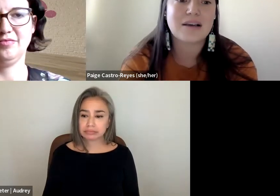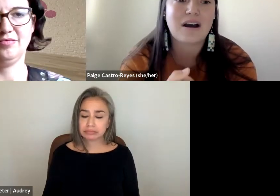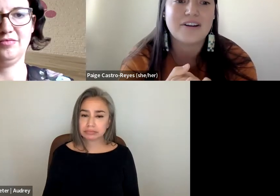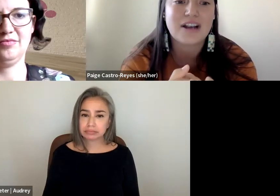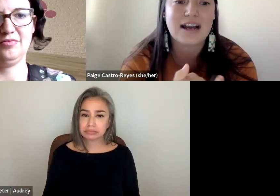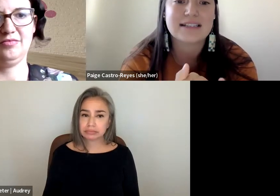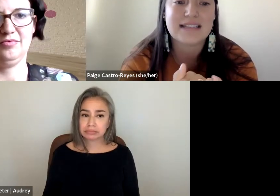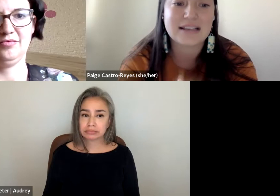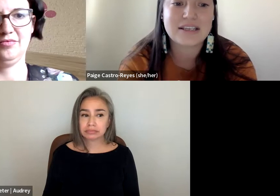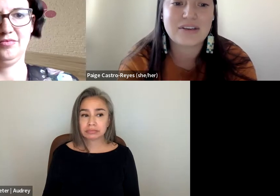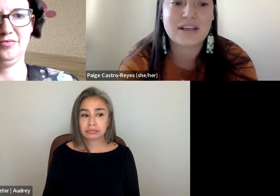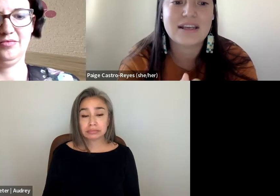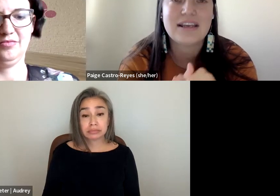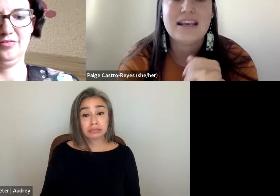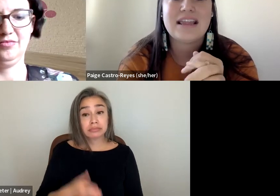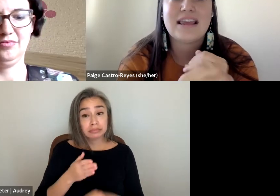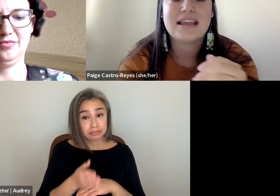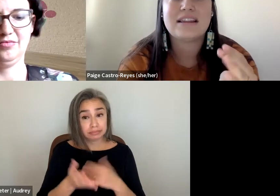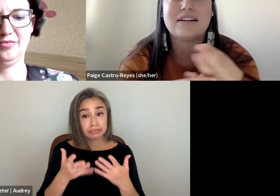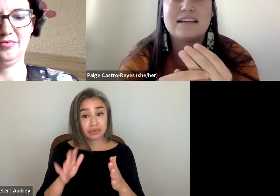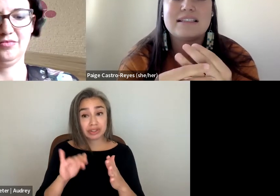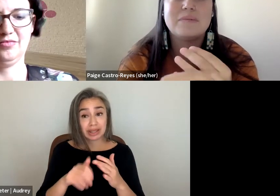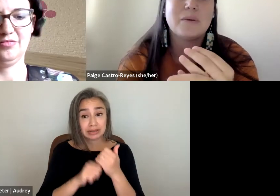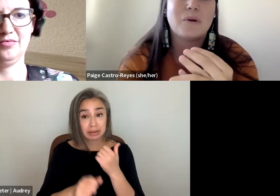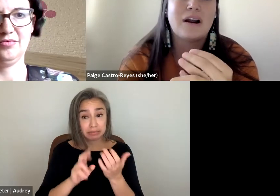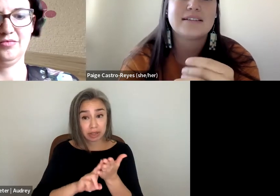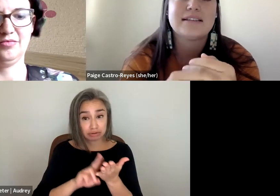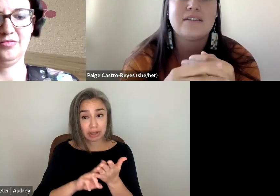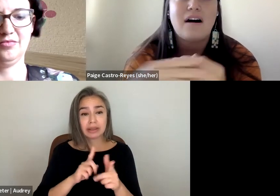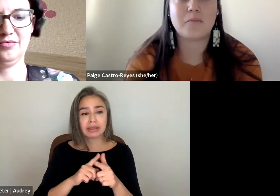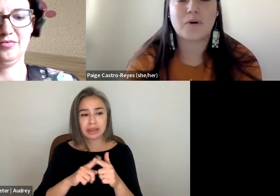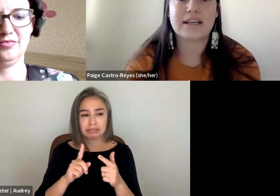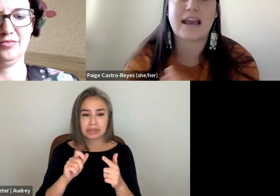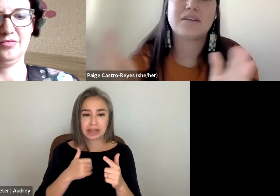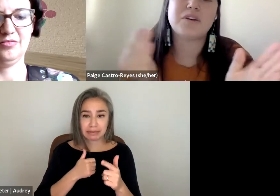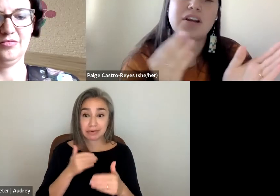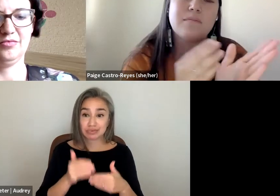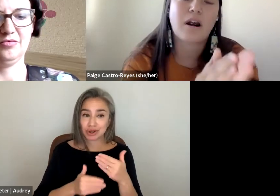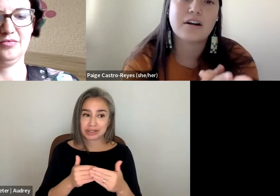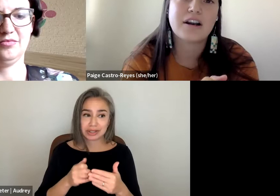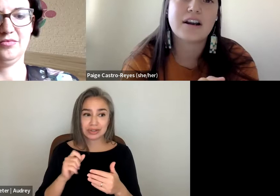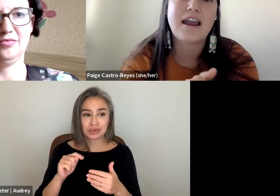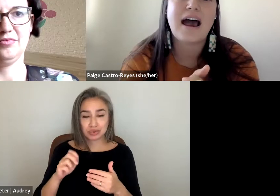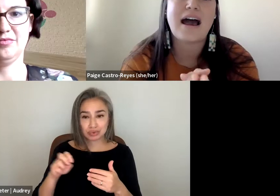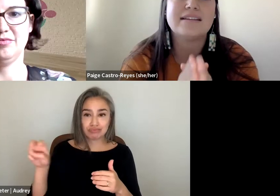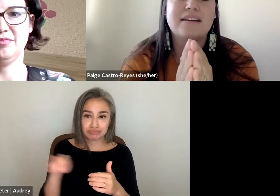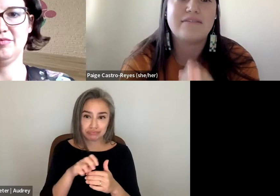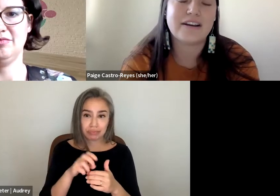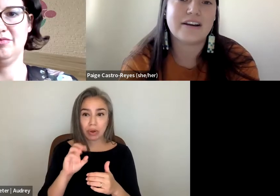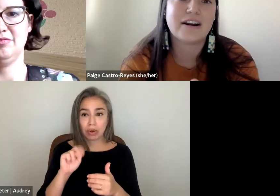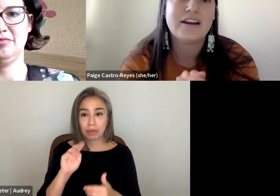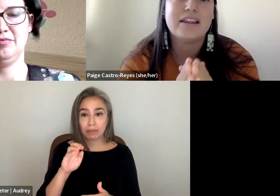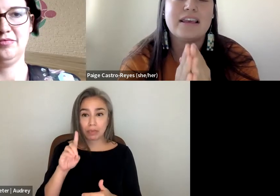After that subcontract is executed, then there needs to be a process of onboarding that community partner as